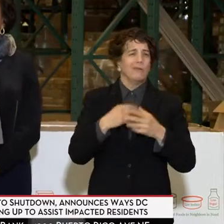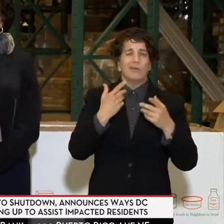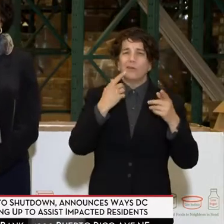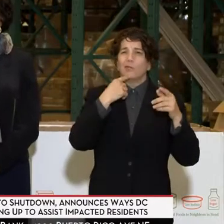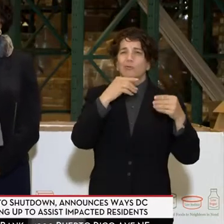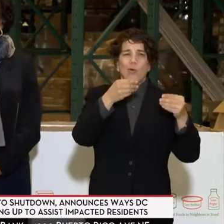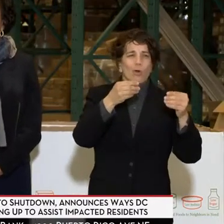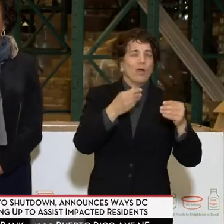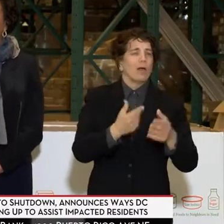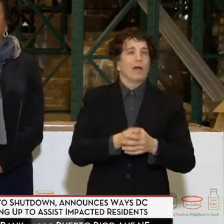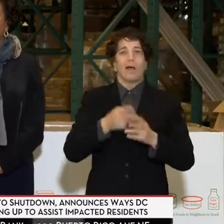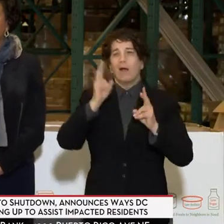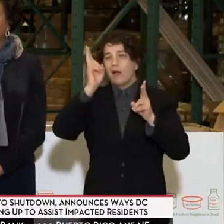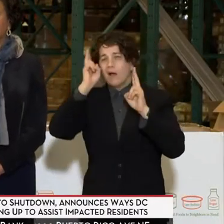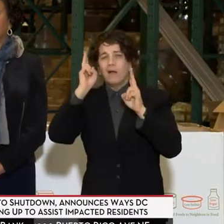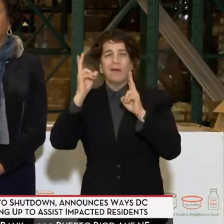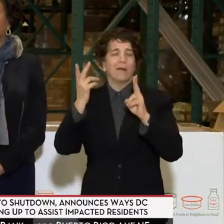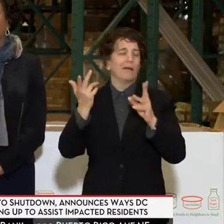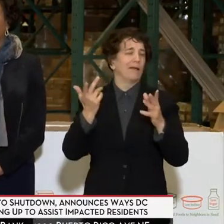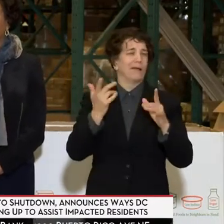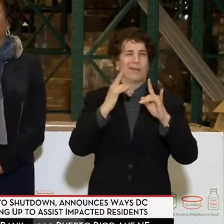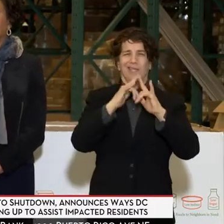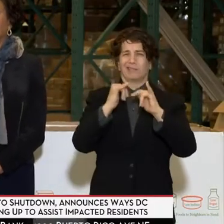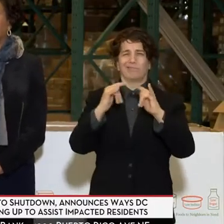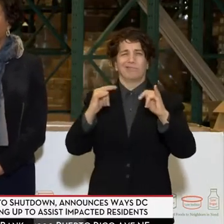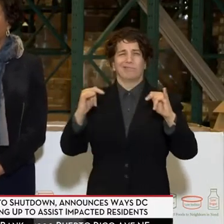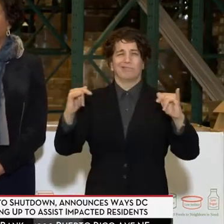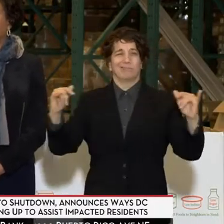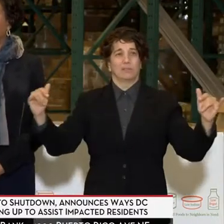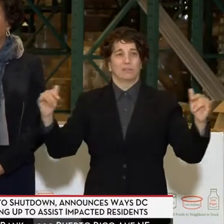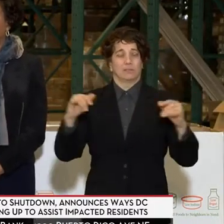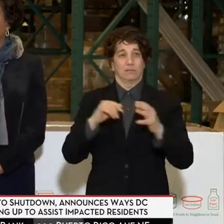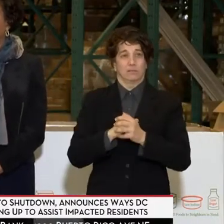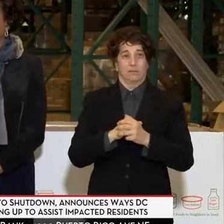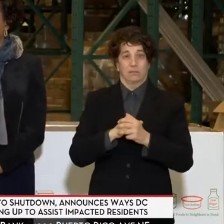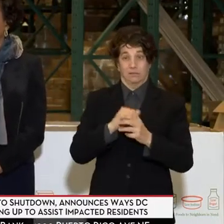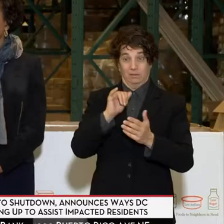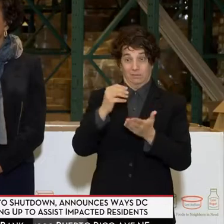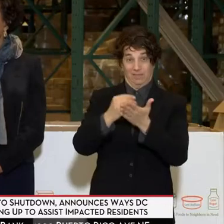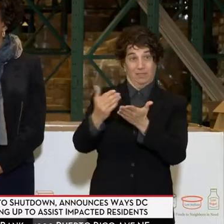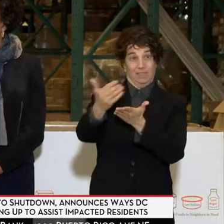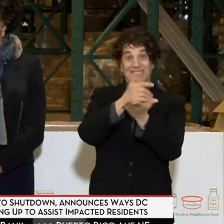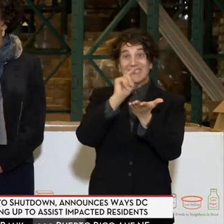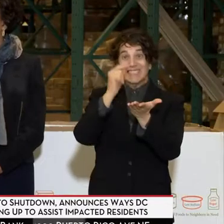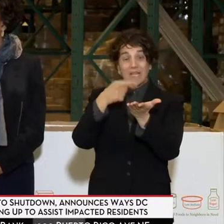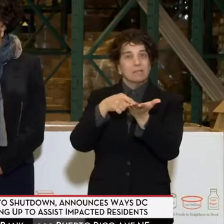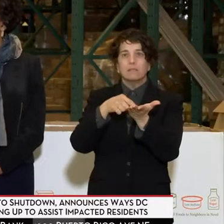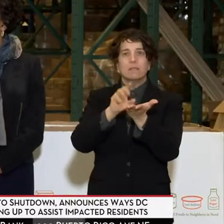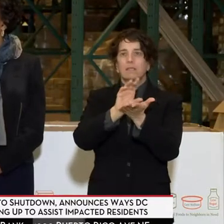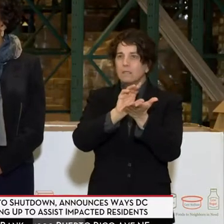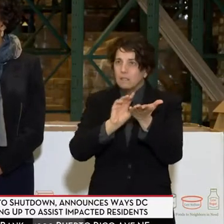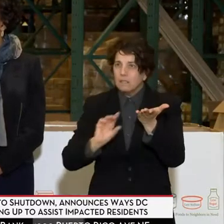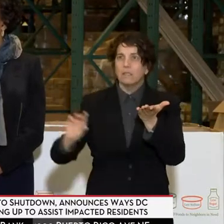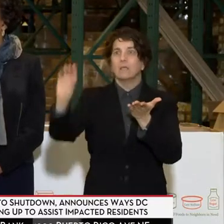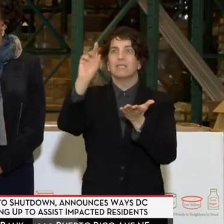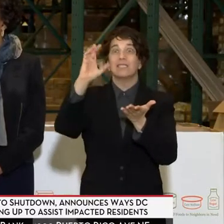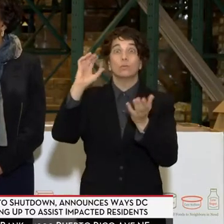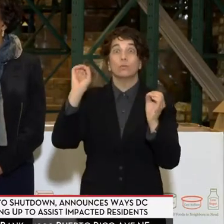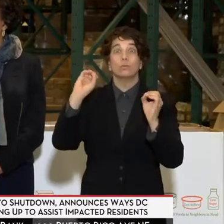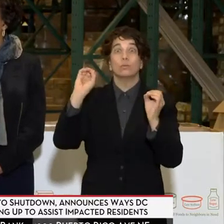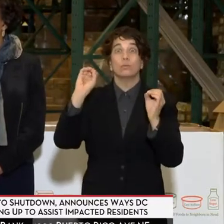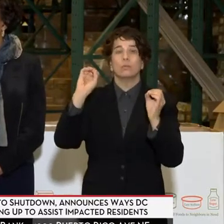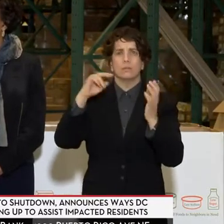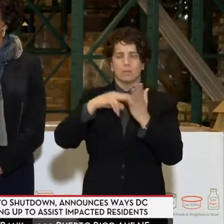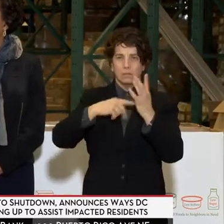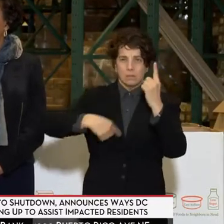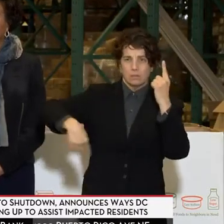granted, to taxes to the District of Columbia, because those amenities which serve federal